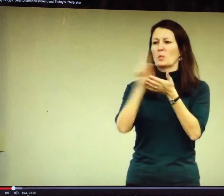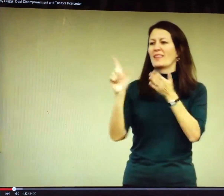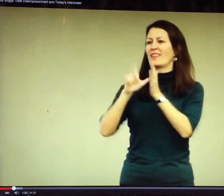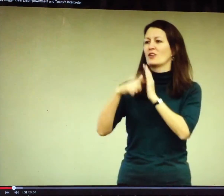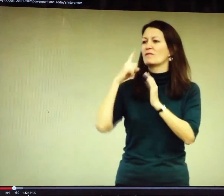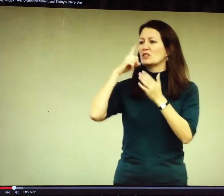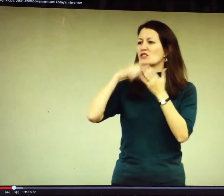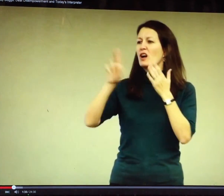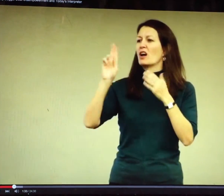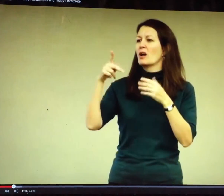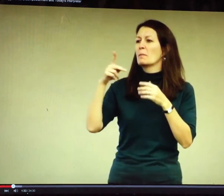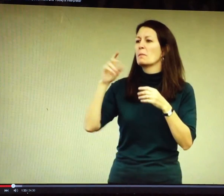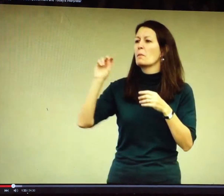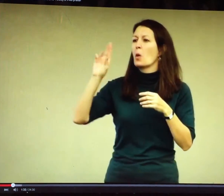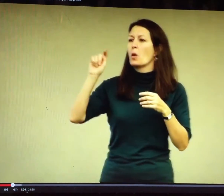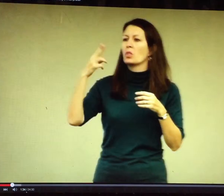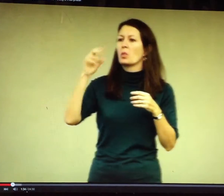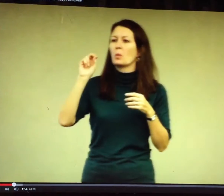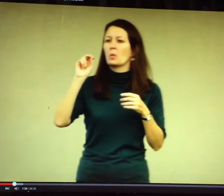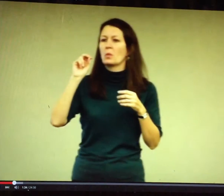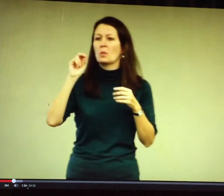We went to the nurse a week later for a checkup.